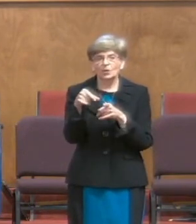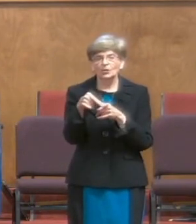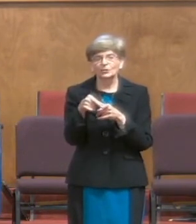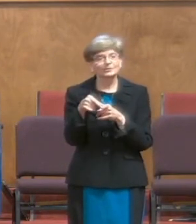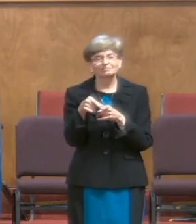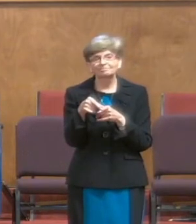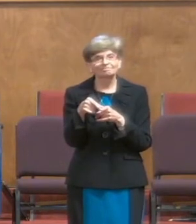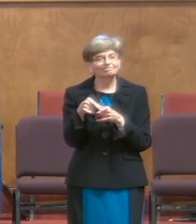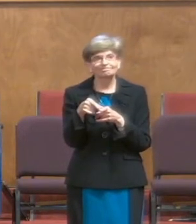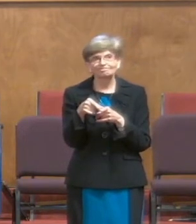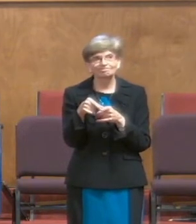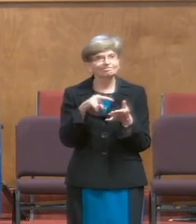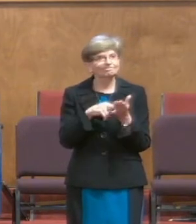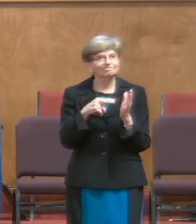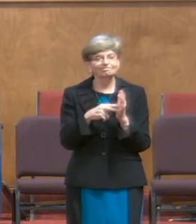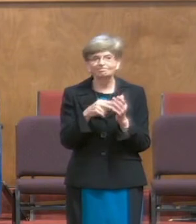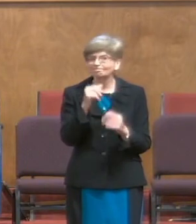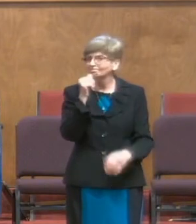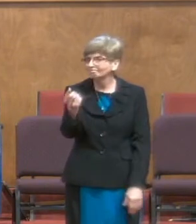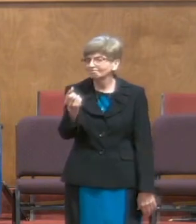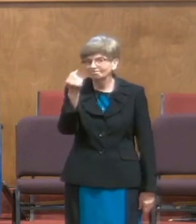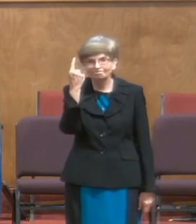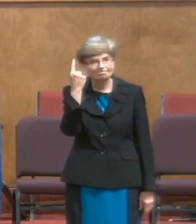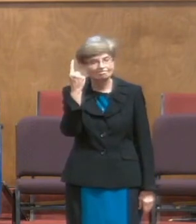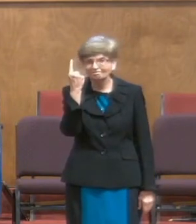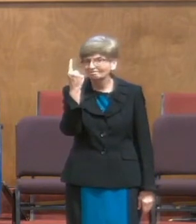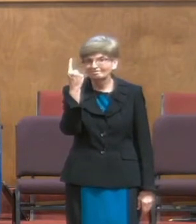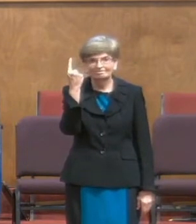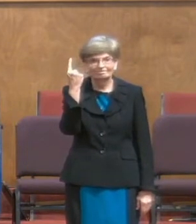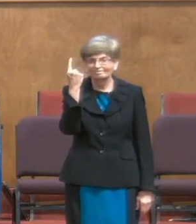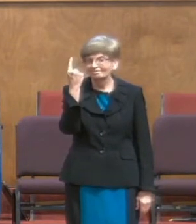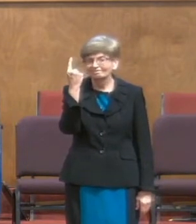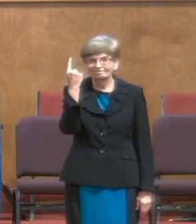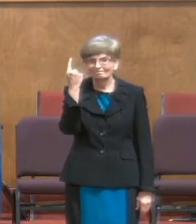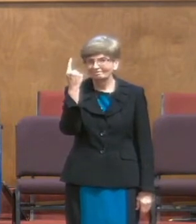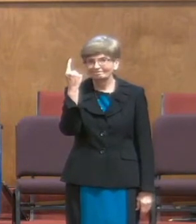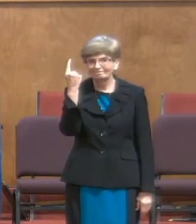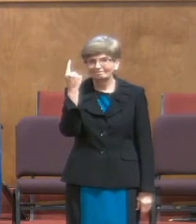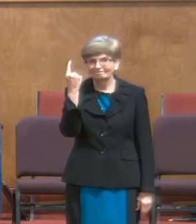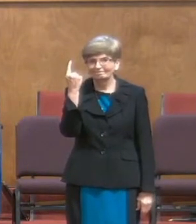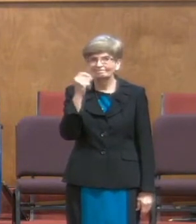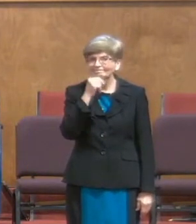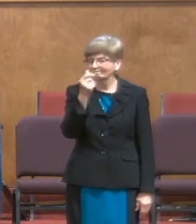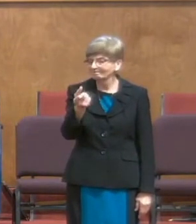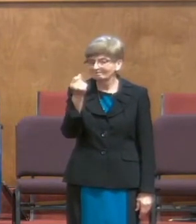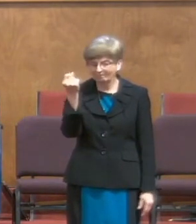we just don't understand. We can't comprehend what is going on.